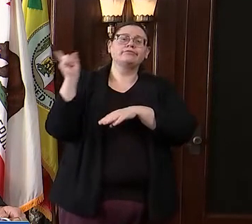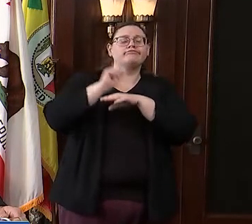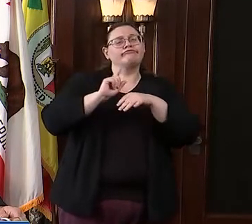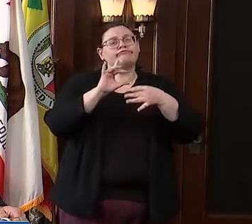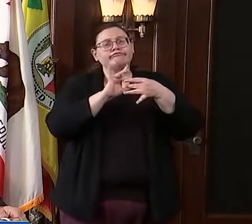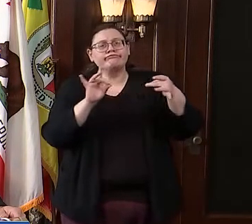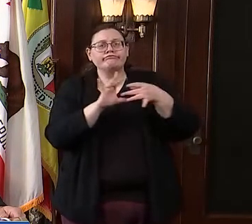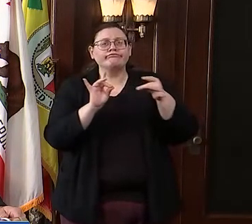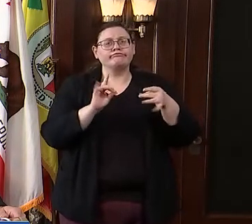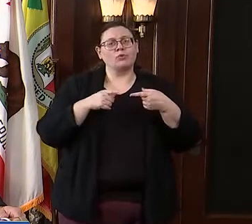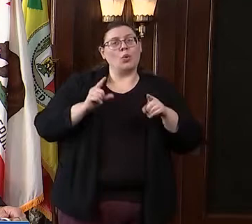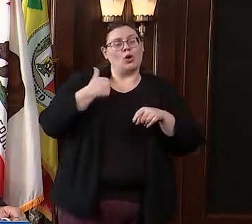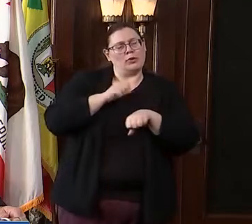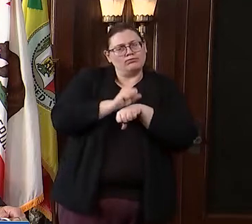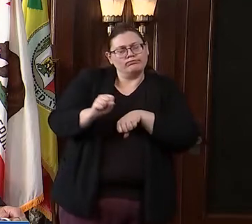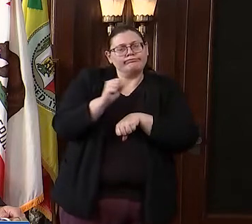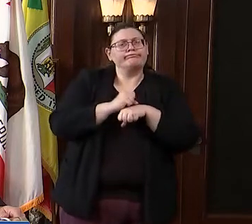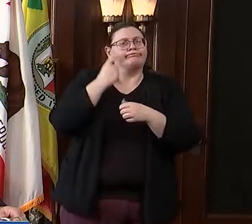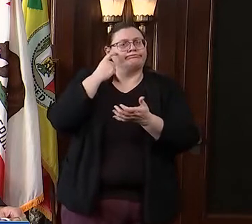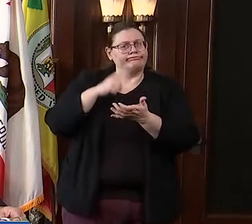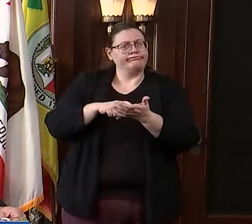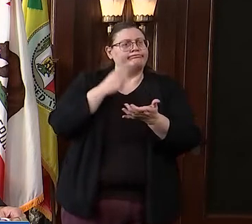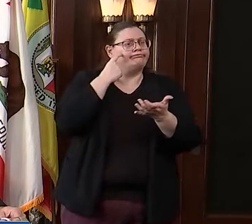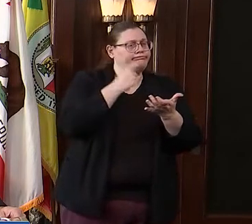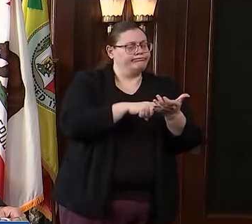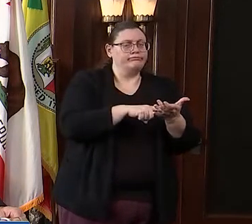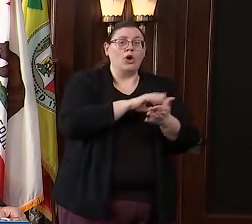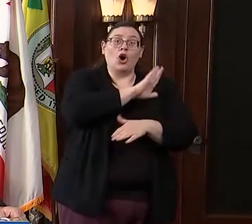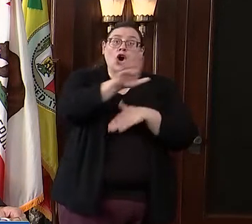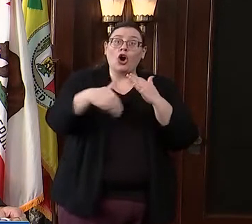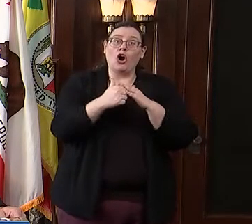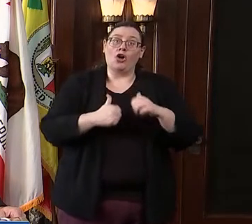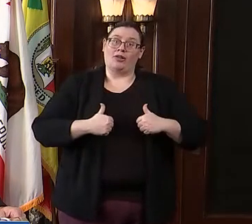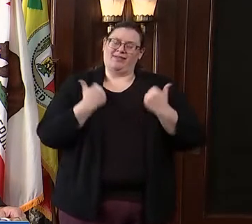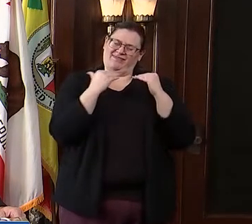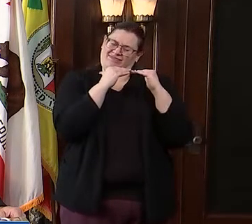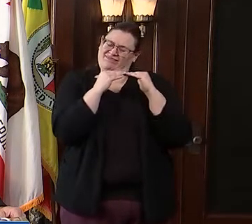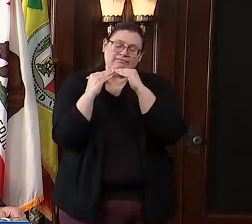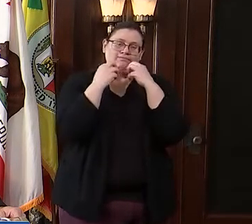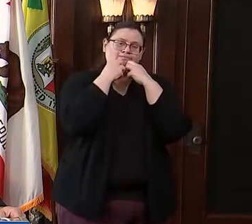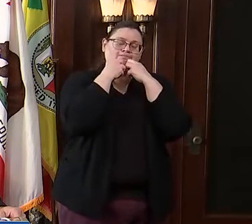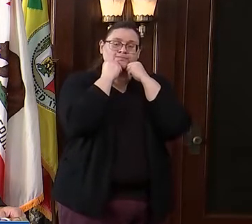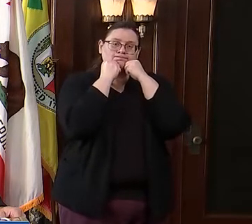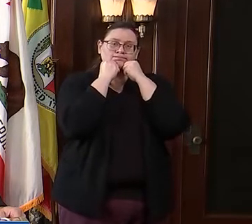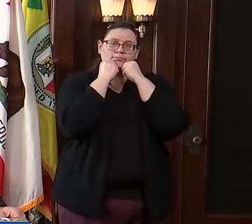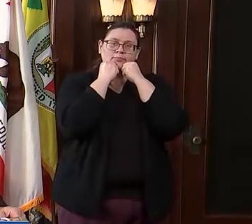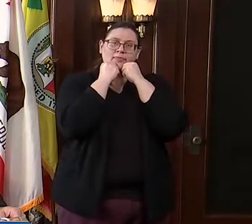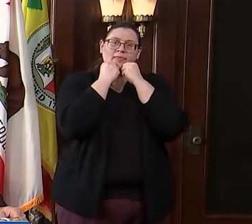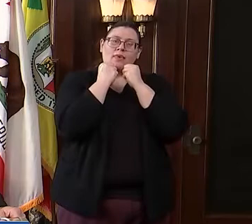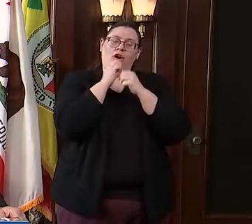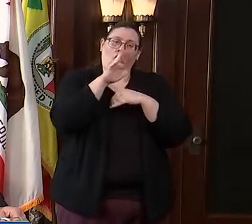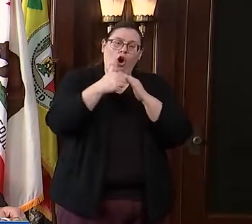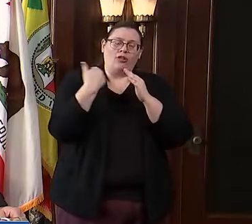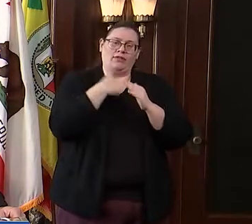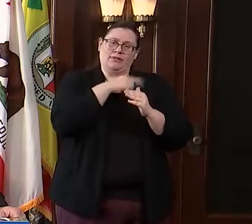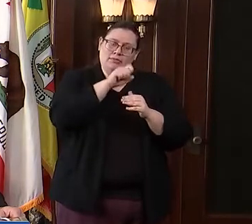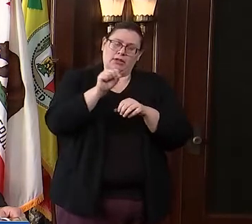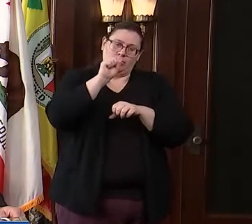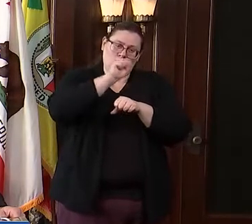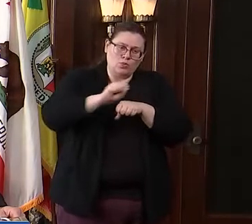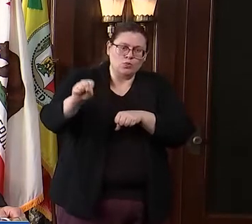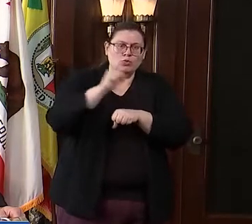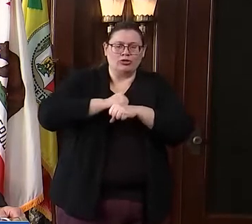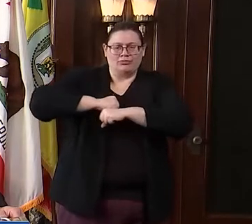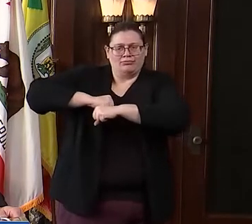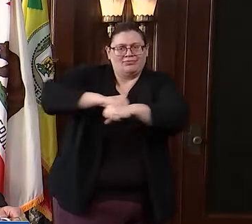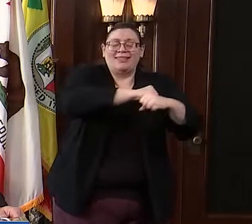work recognizes that every life is sacred, that each one of us has work to do to protect one